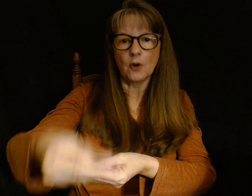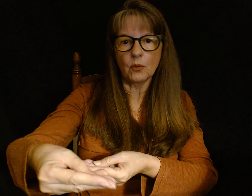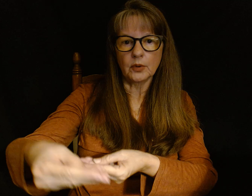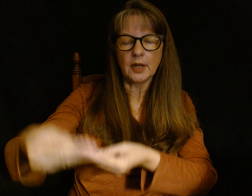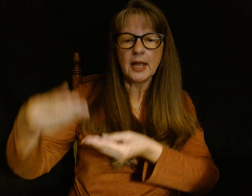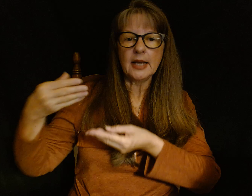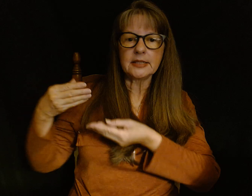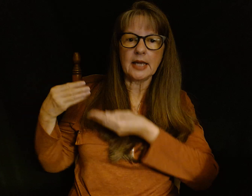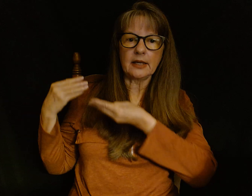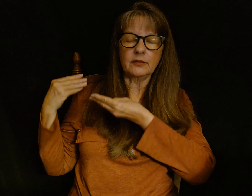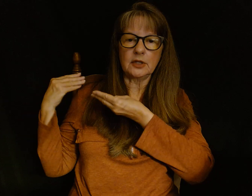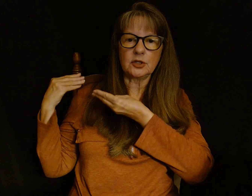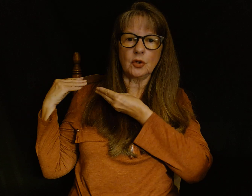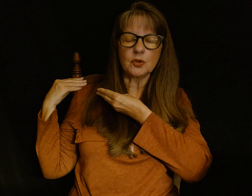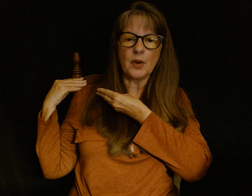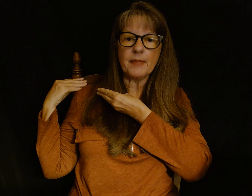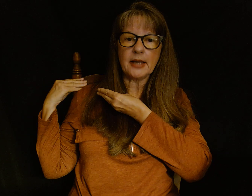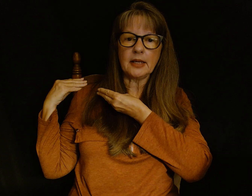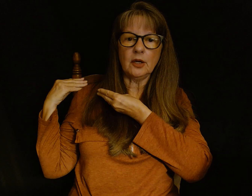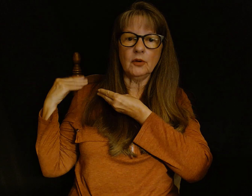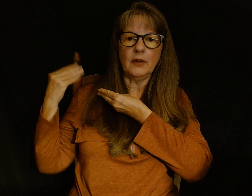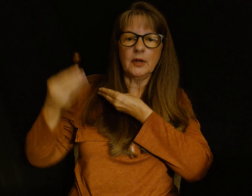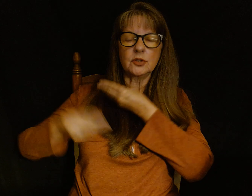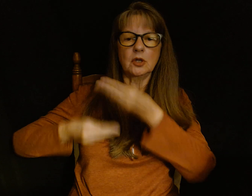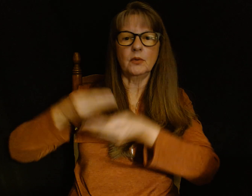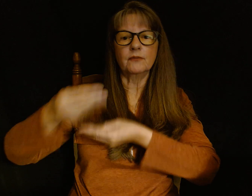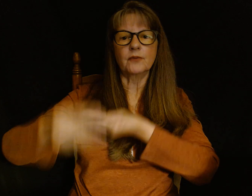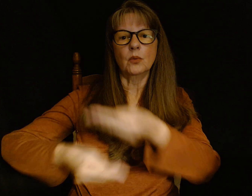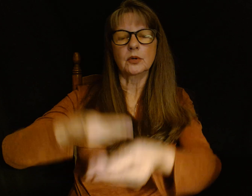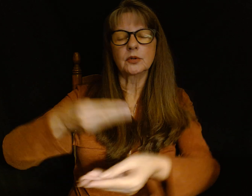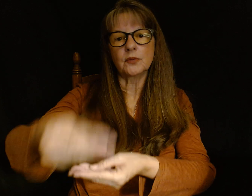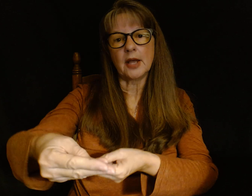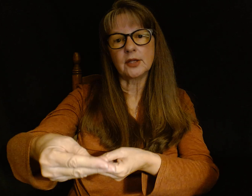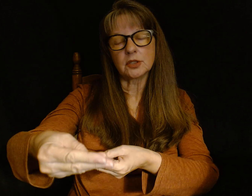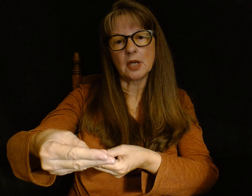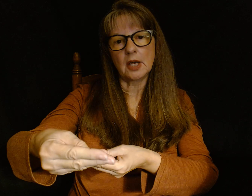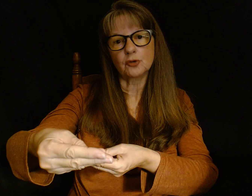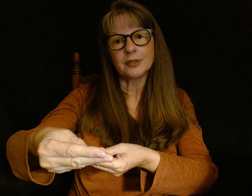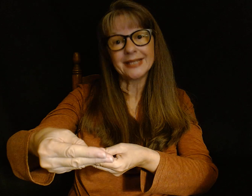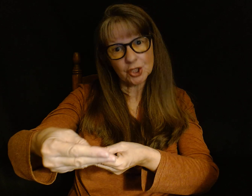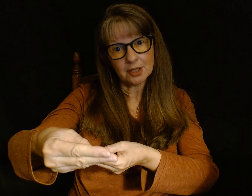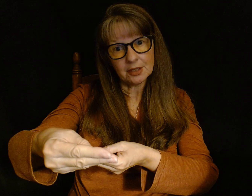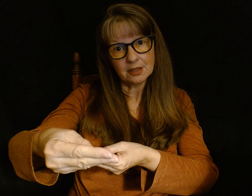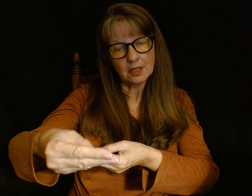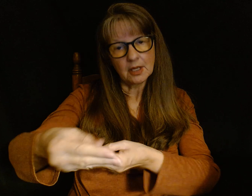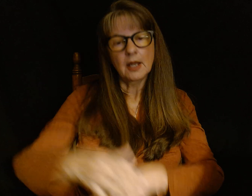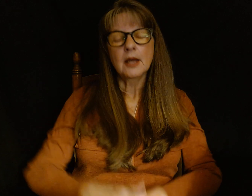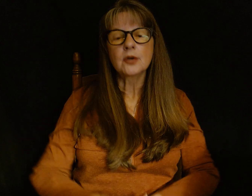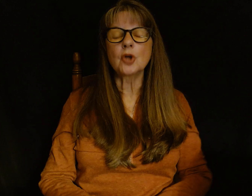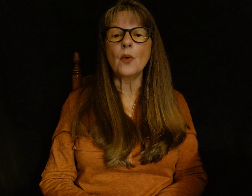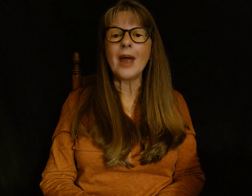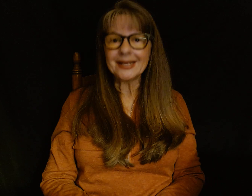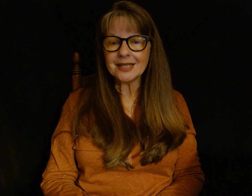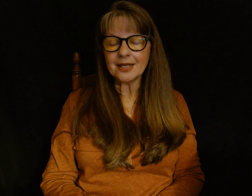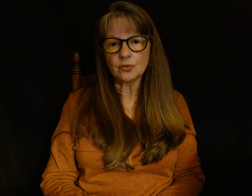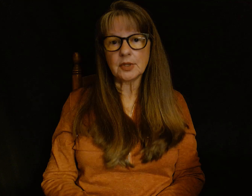forward. It's like it starts way back here and then it's going forward. So that's tradition. So ancestors I